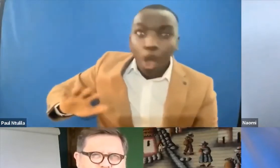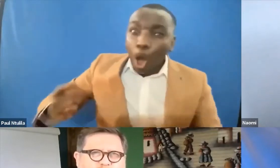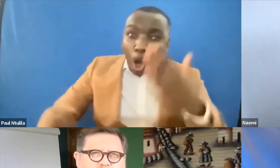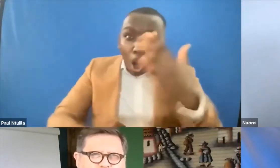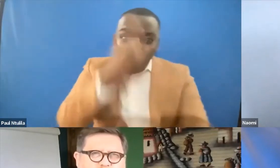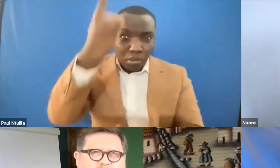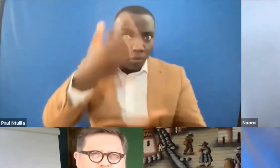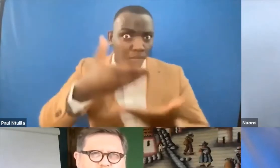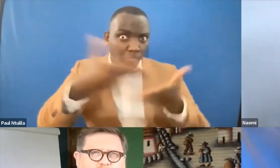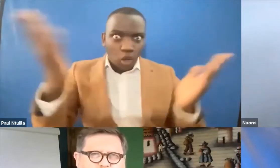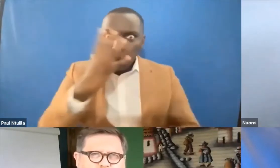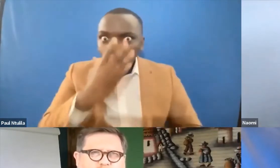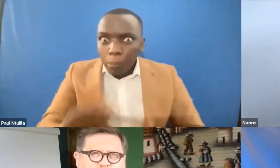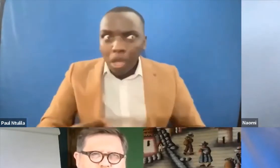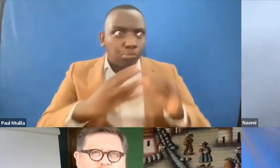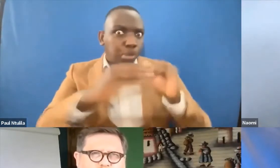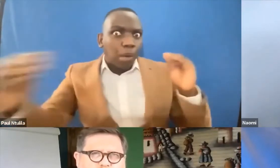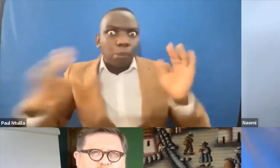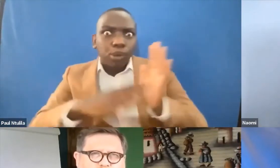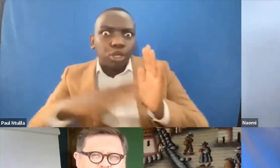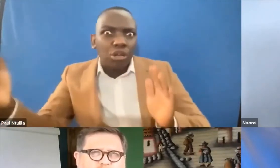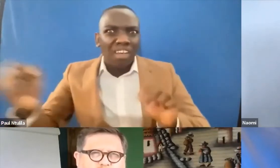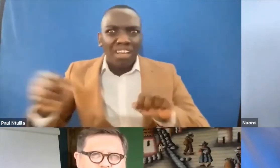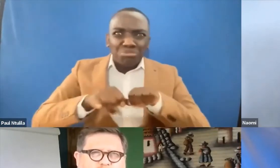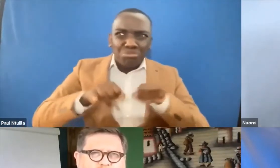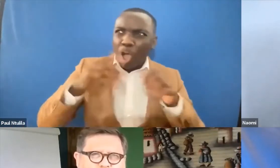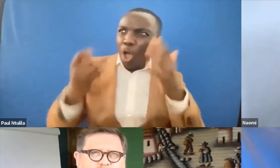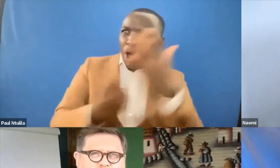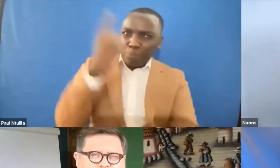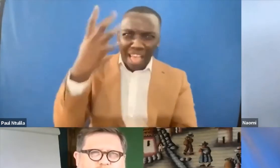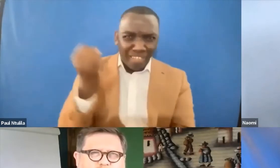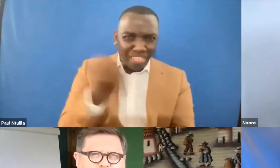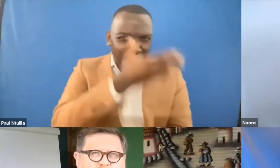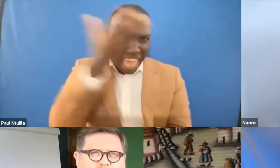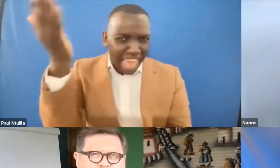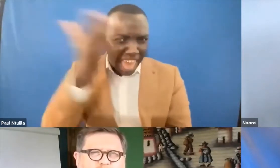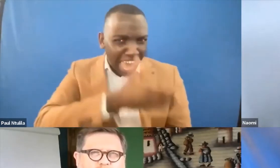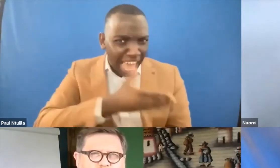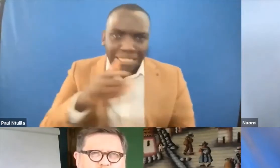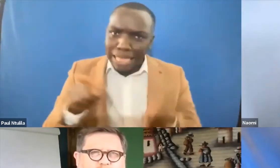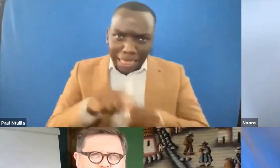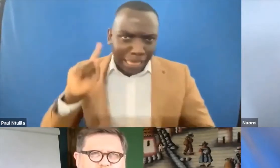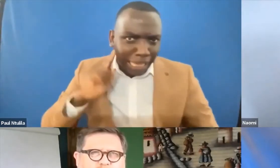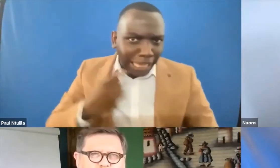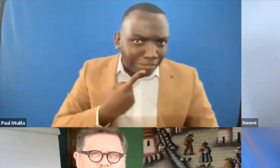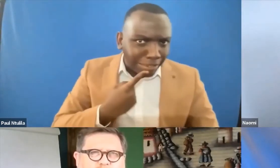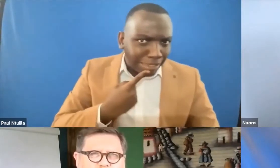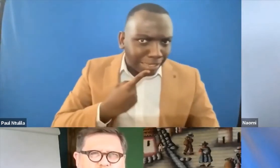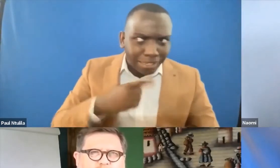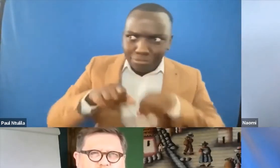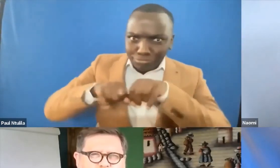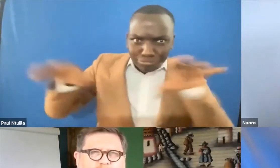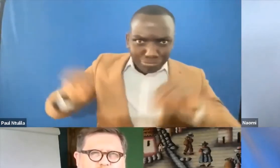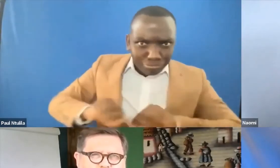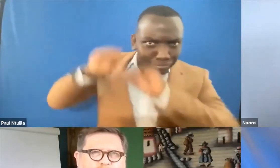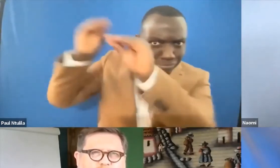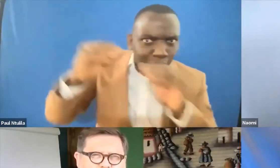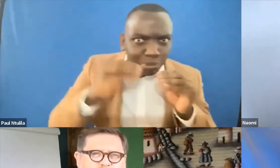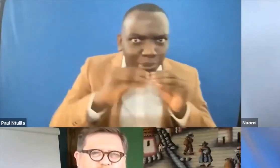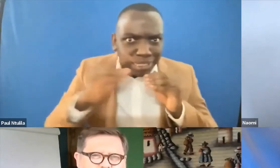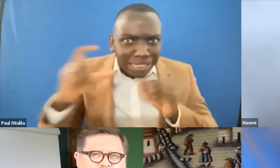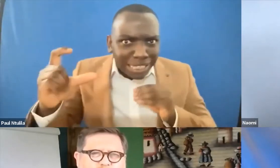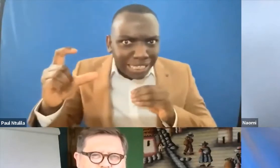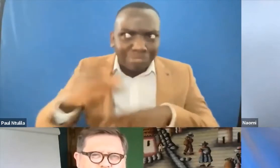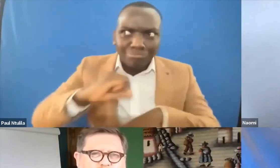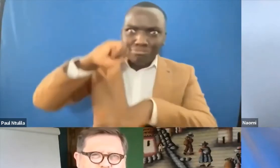You know, London's not the only option in the UK. There's lots of places, and Wolverhampton was this place that I could go to. But I